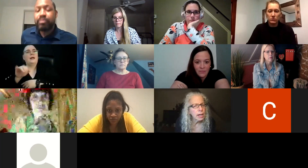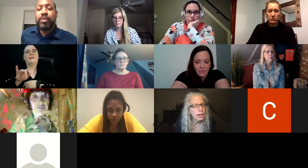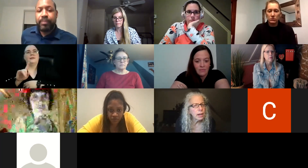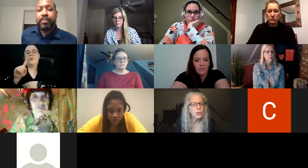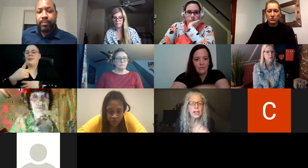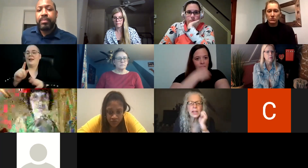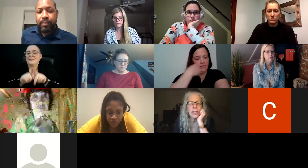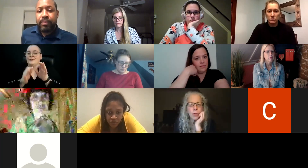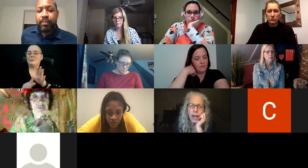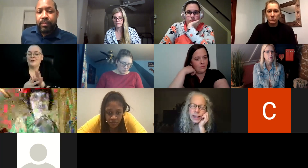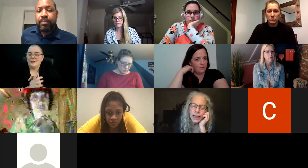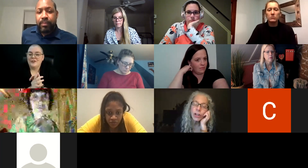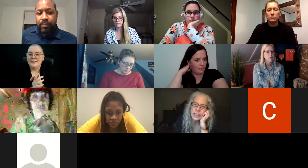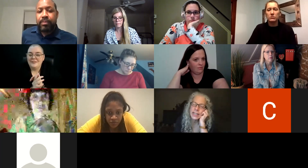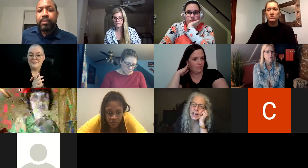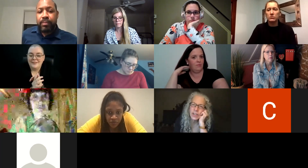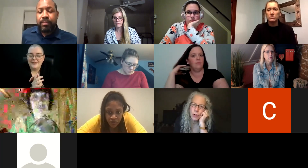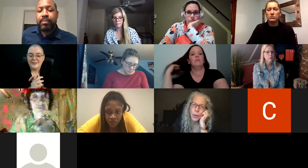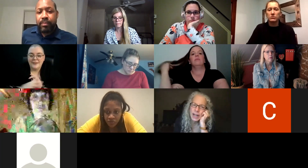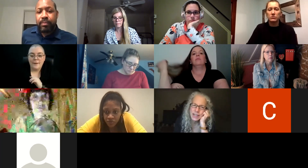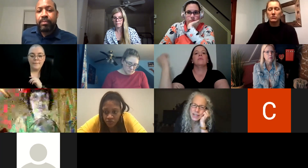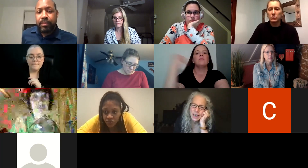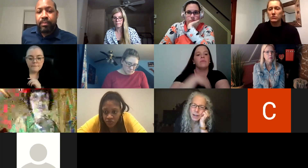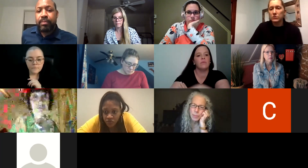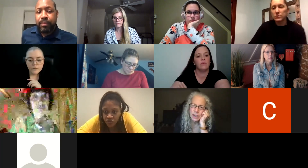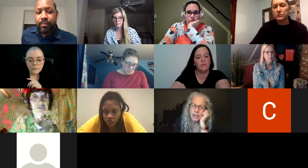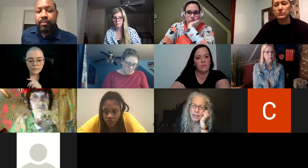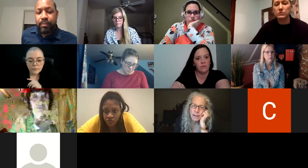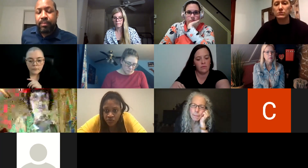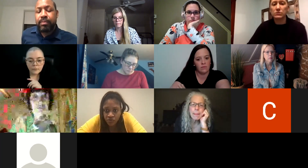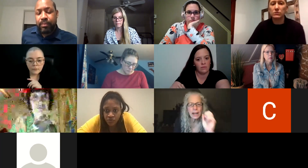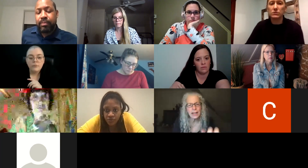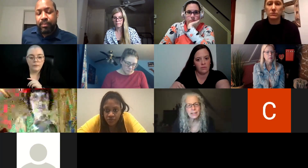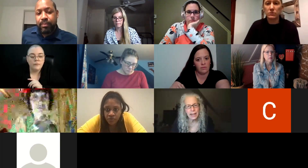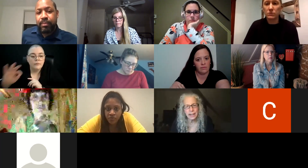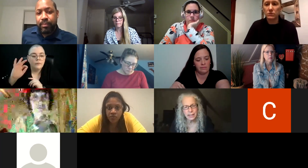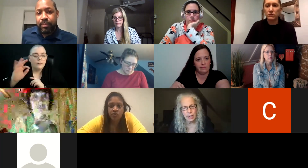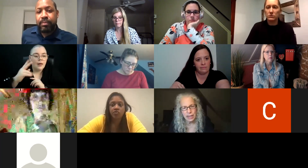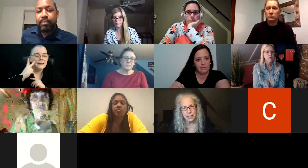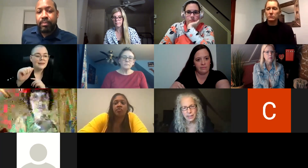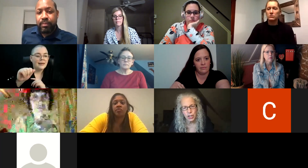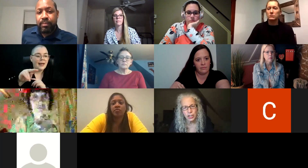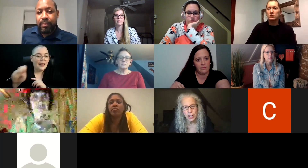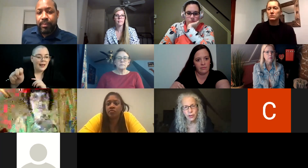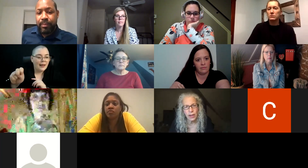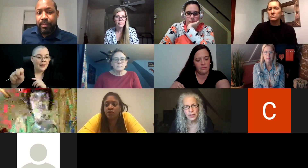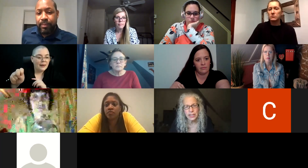I'm trying to think. Rhode Island, other states I've done requests, but here Ann is making a suggestion. I don't have any